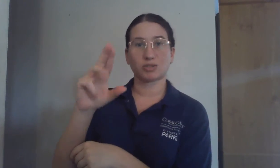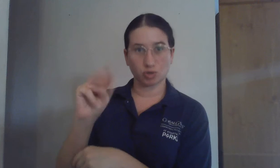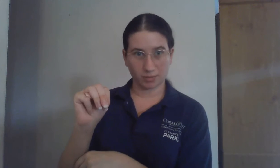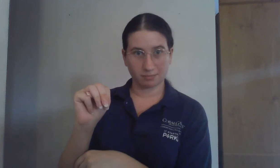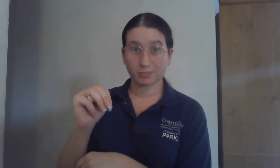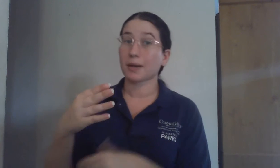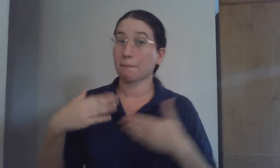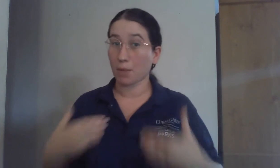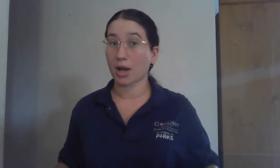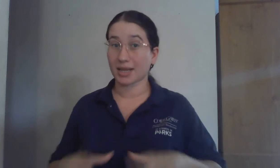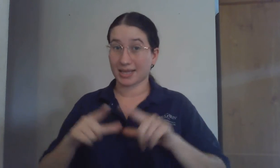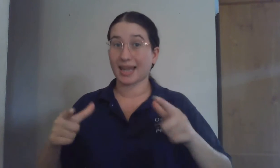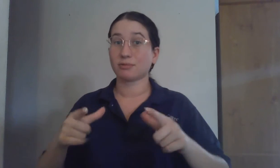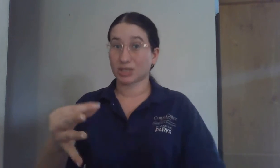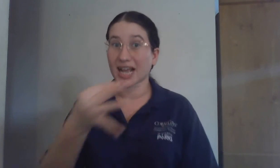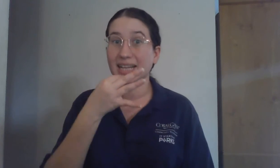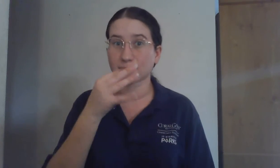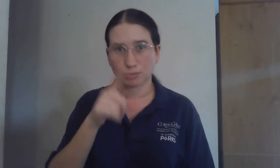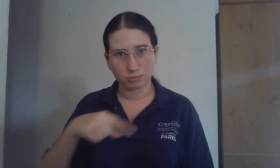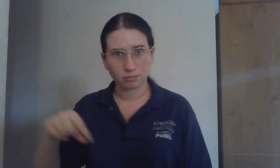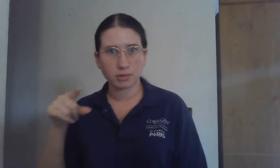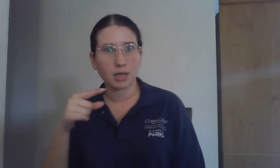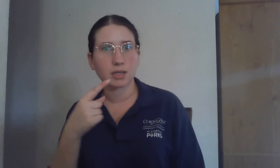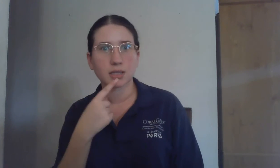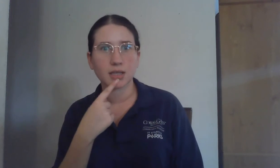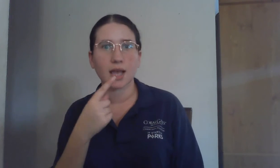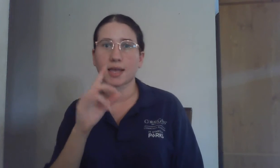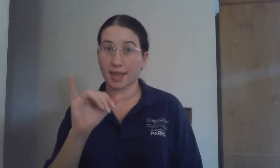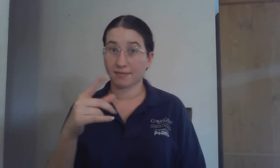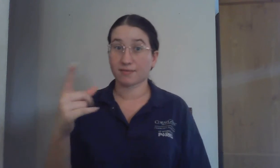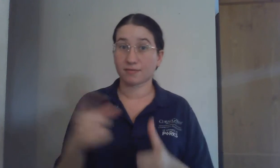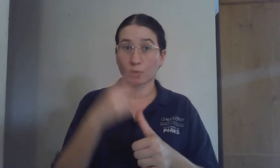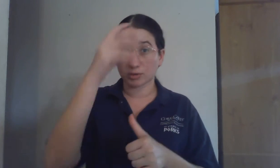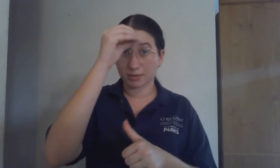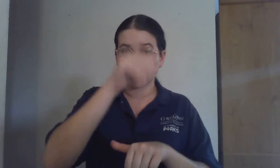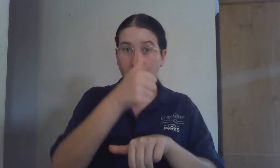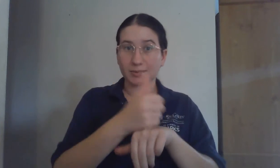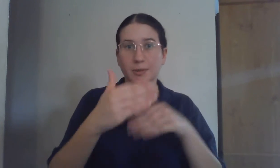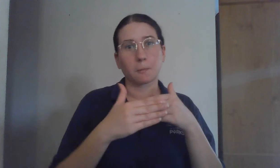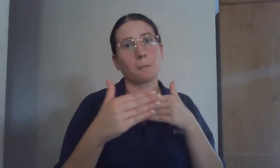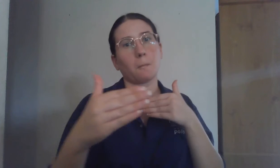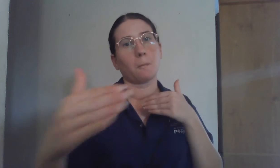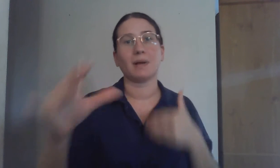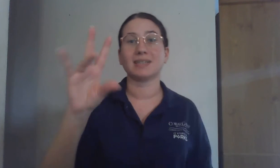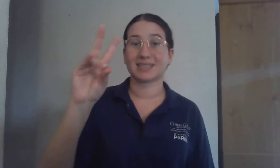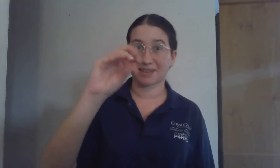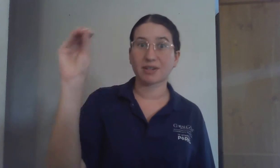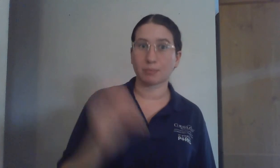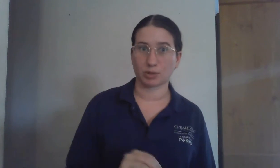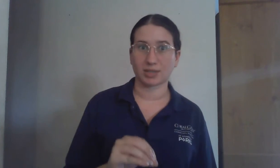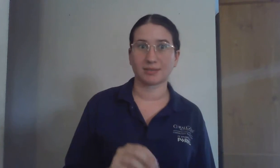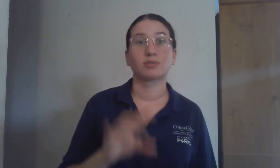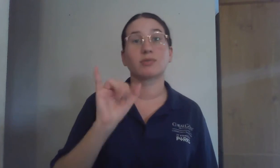first impressions last. Now you have done a great job because all of those 5 people perceive